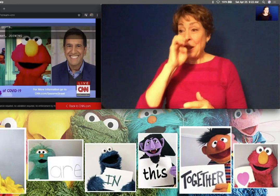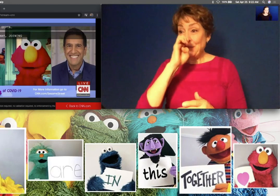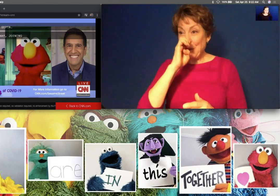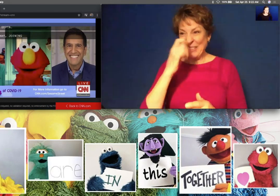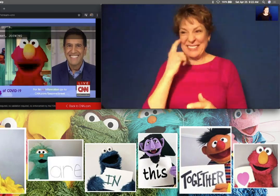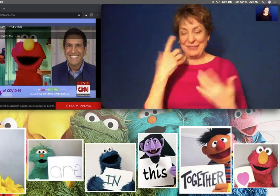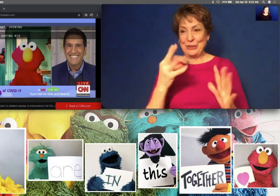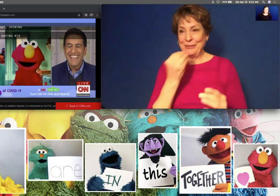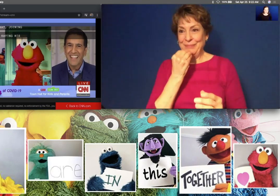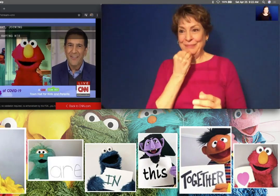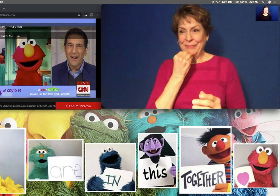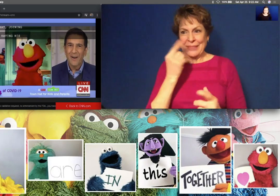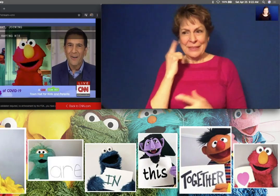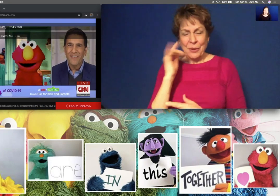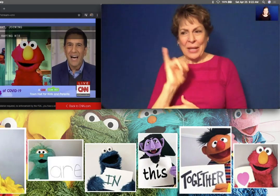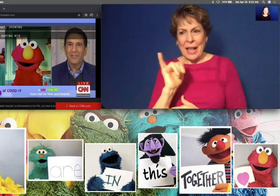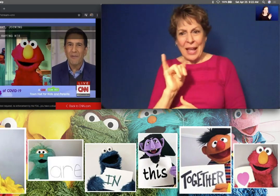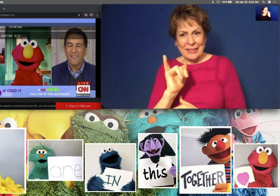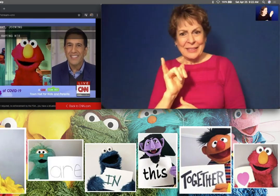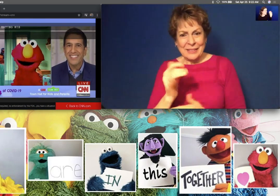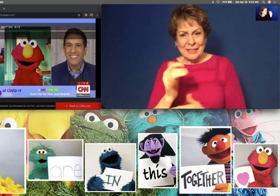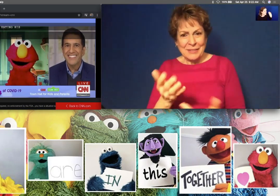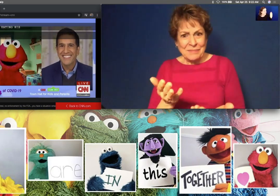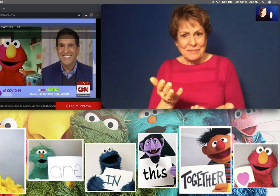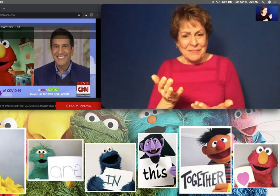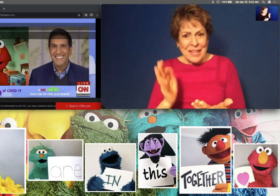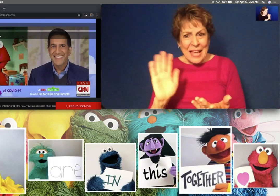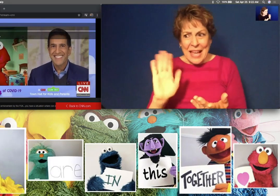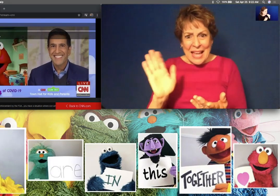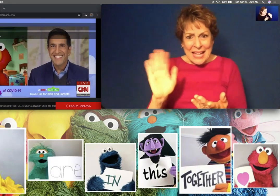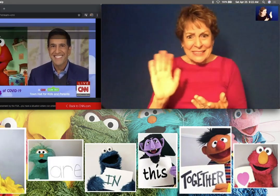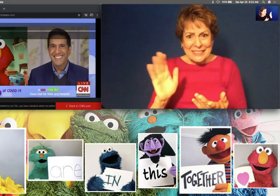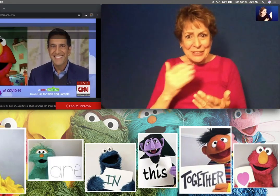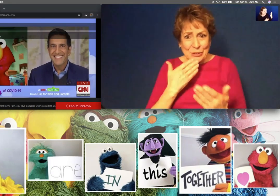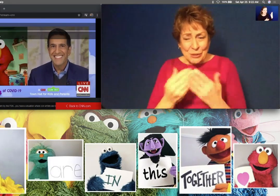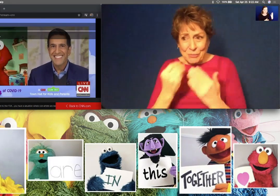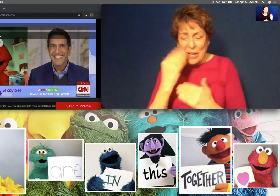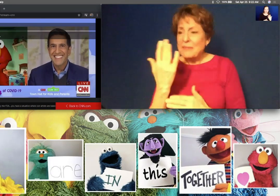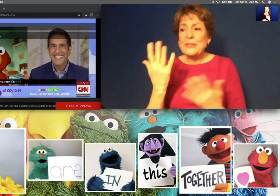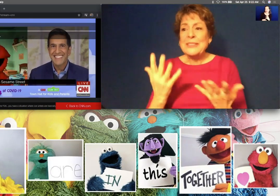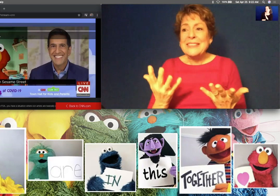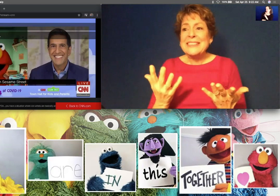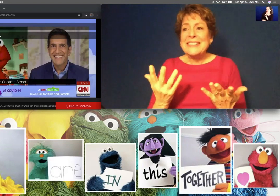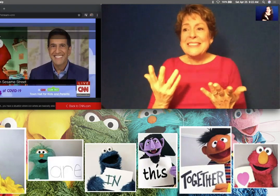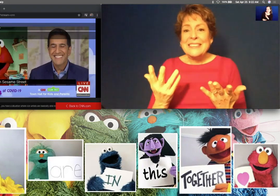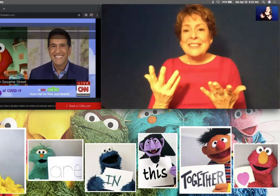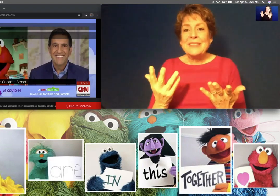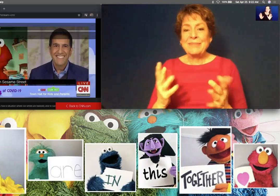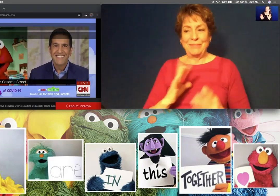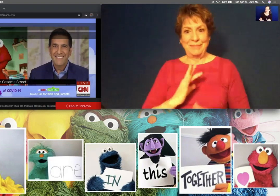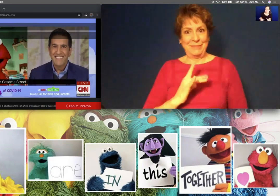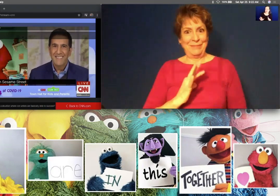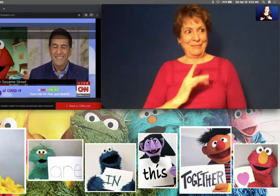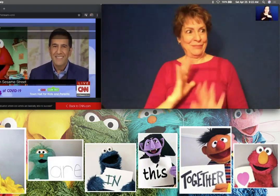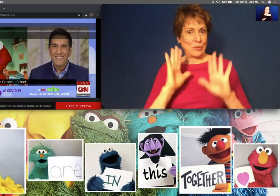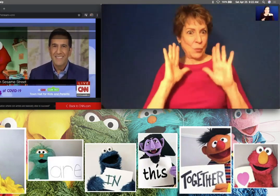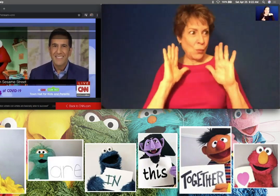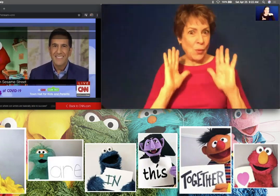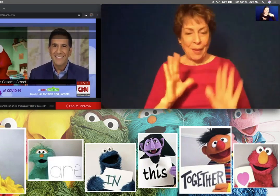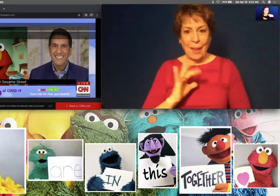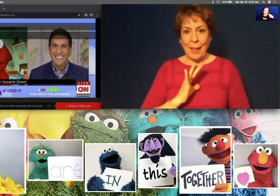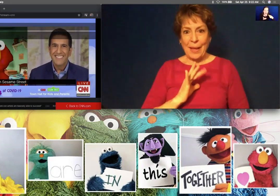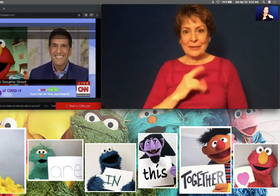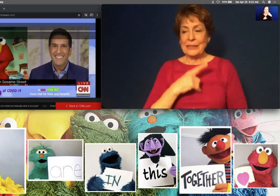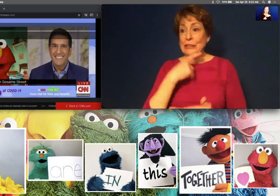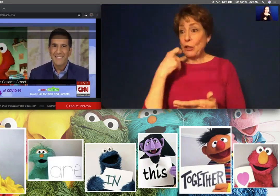Hello, Dr. Sanjay. Hello, Elmo. How was breakfast? Oh, it was wonderful. Elmo had cereal with